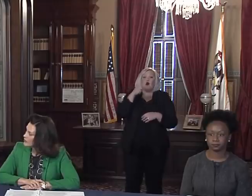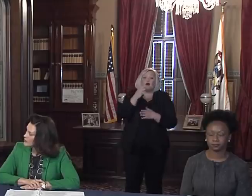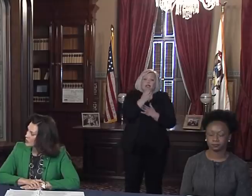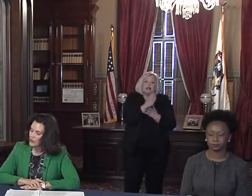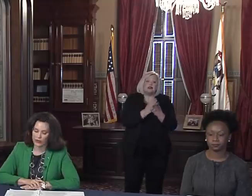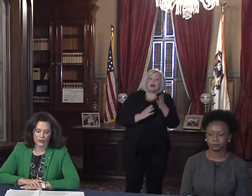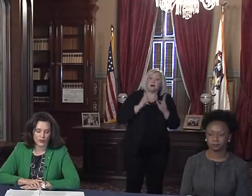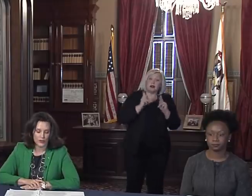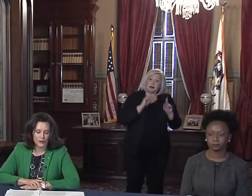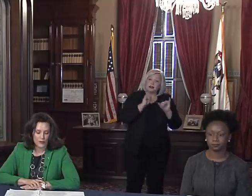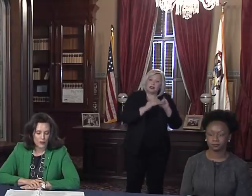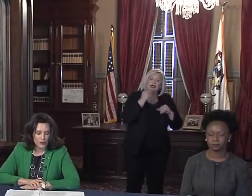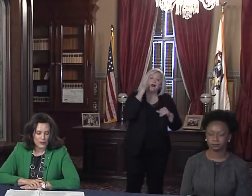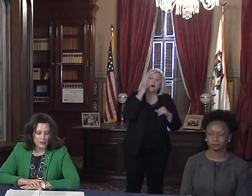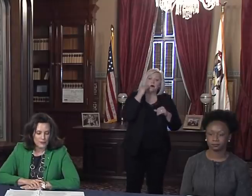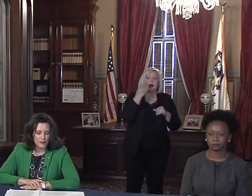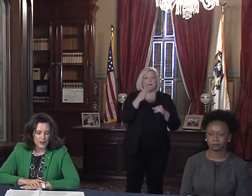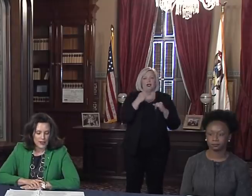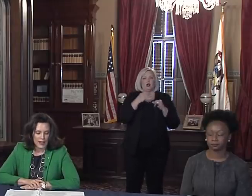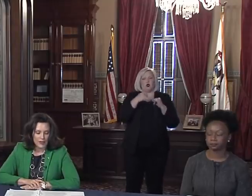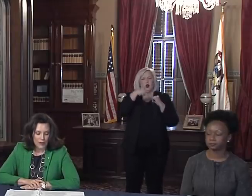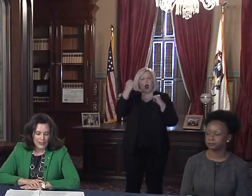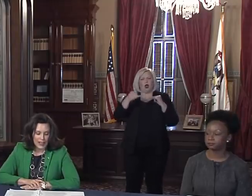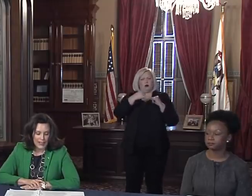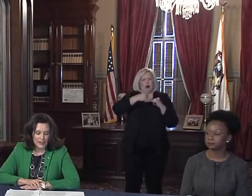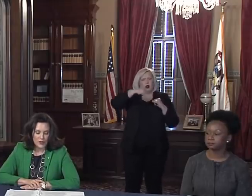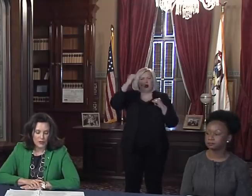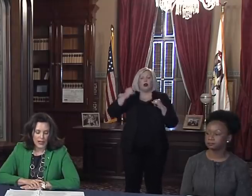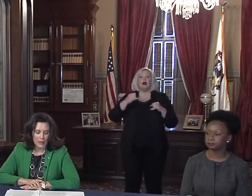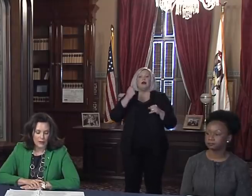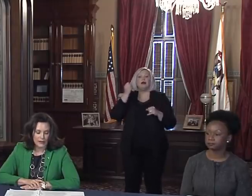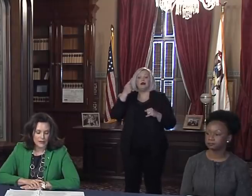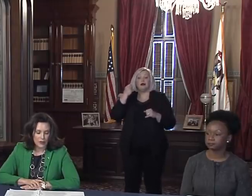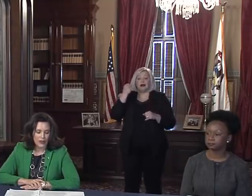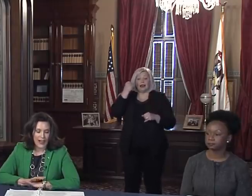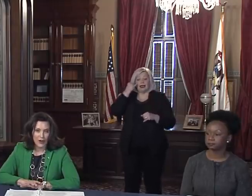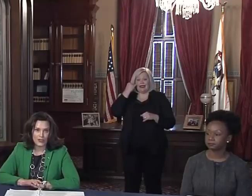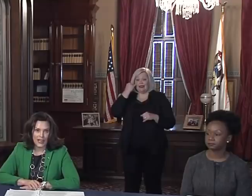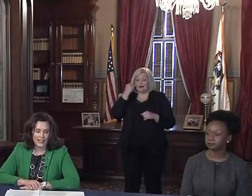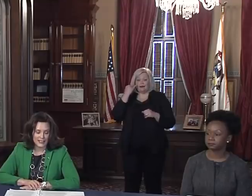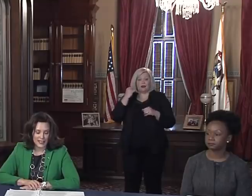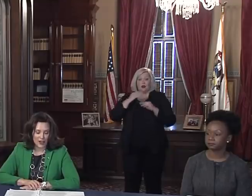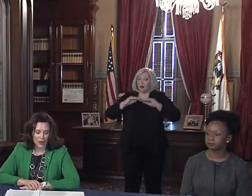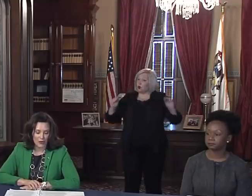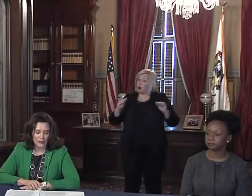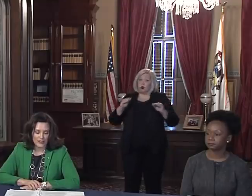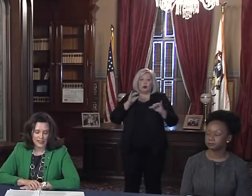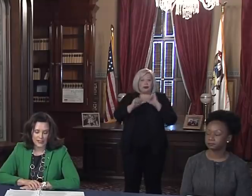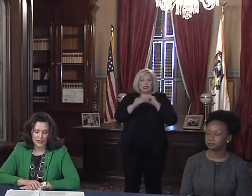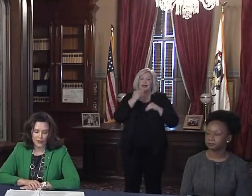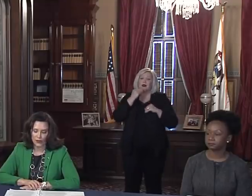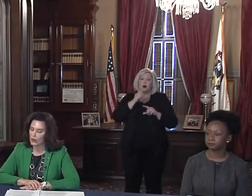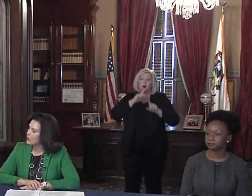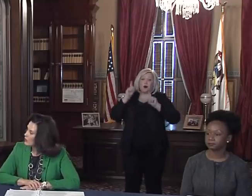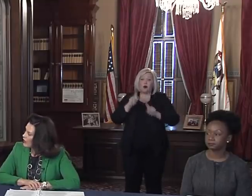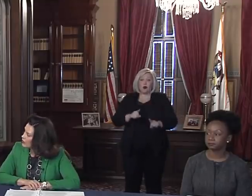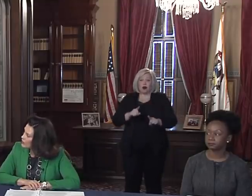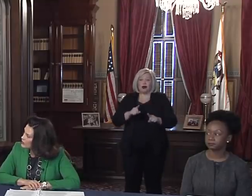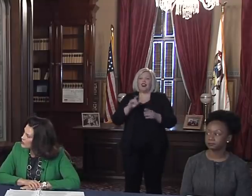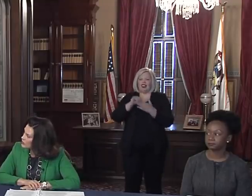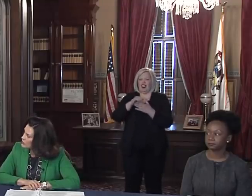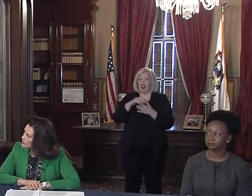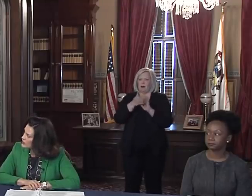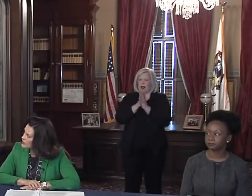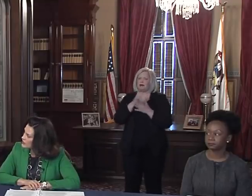us observe those rules. And the red line is what would happen without any stay home, stay safe order and